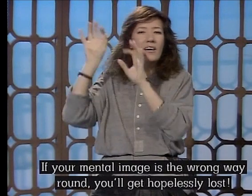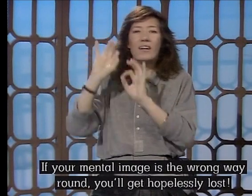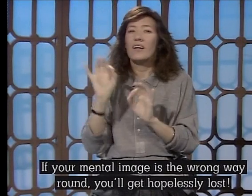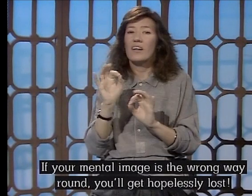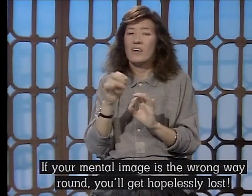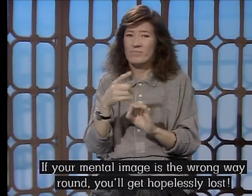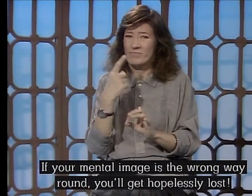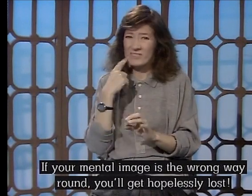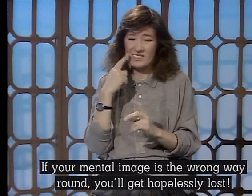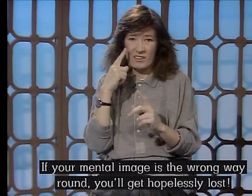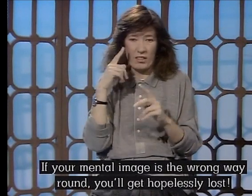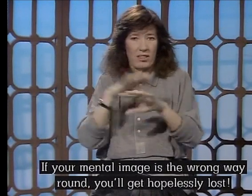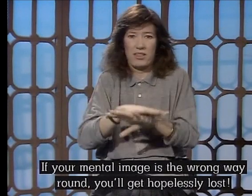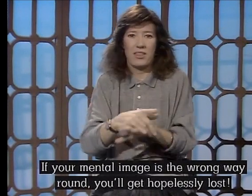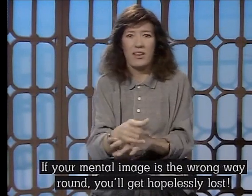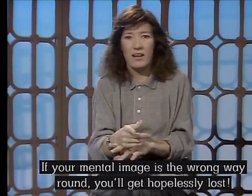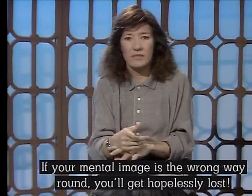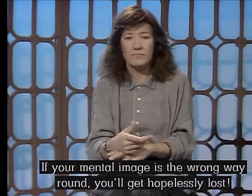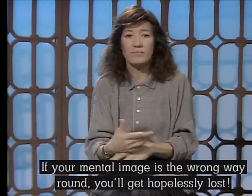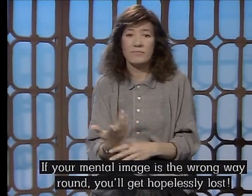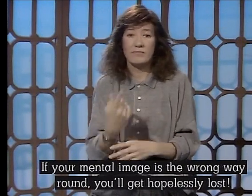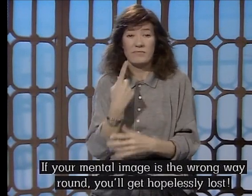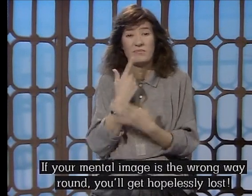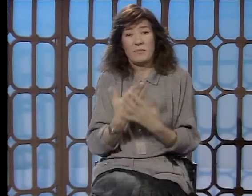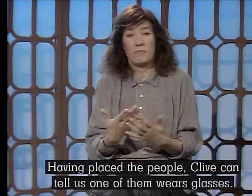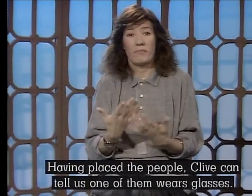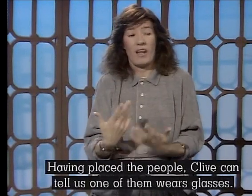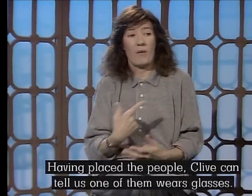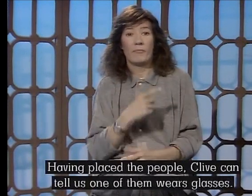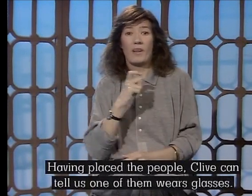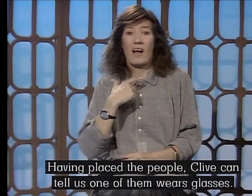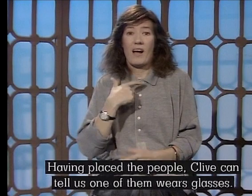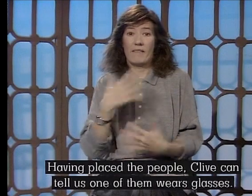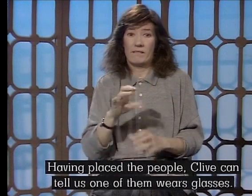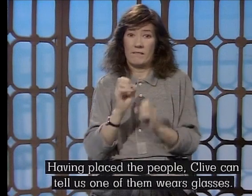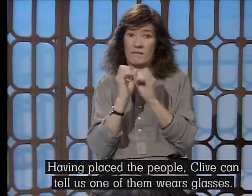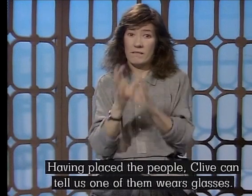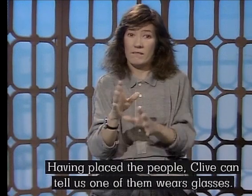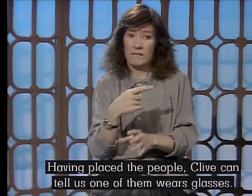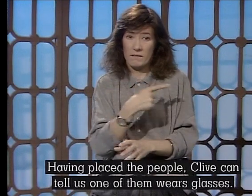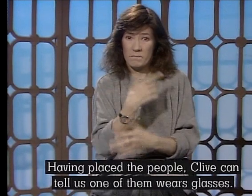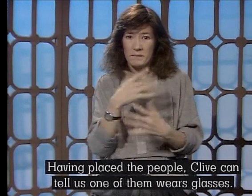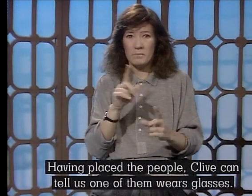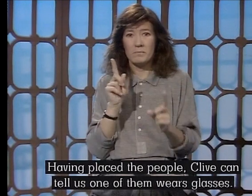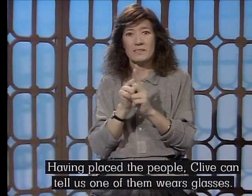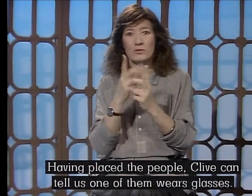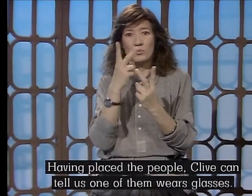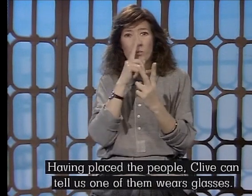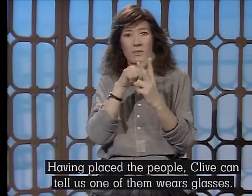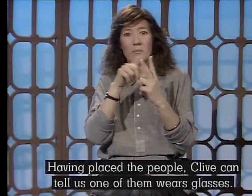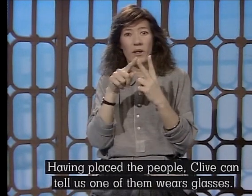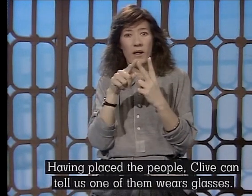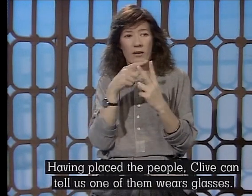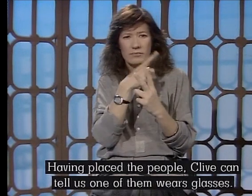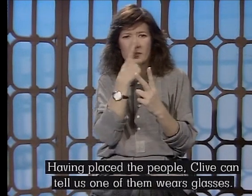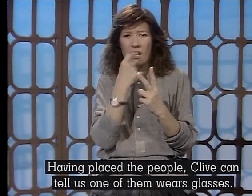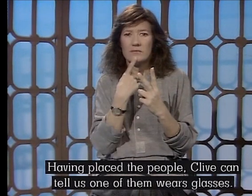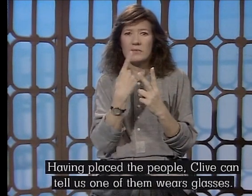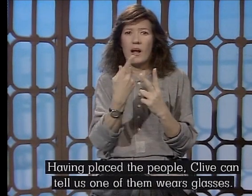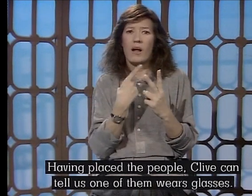get hopelessly confused as the conversation continues. Now that Clive has given the 2 people he met positions in the signing space, he